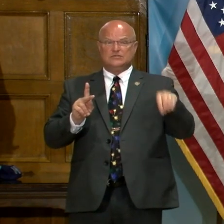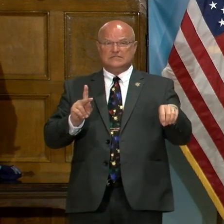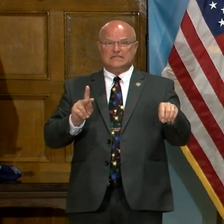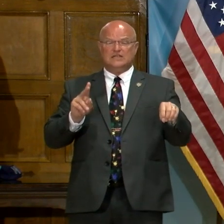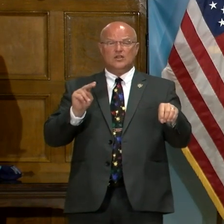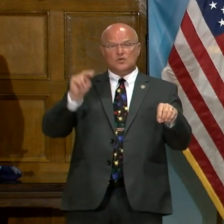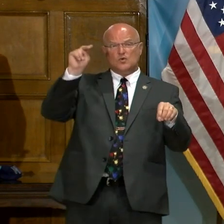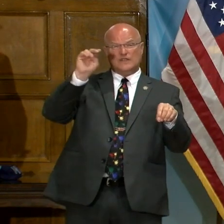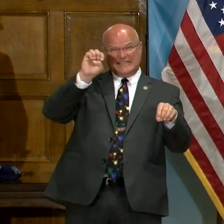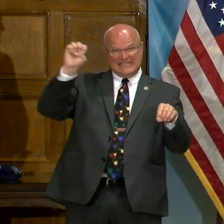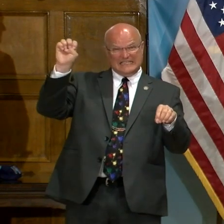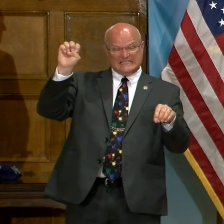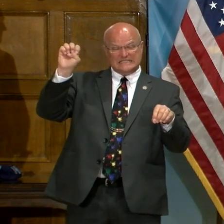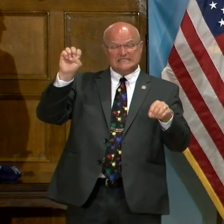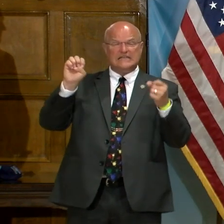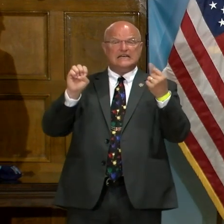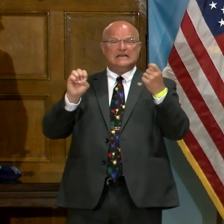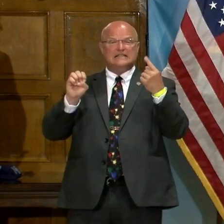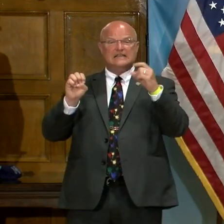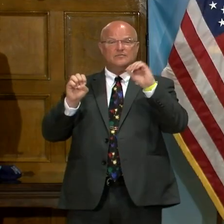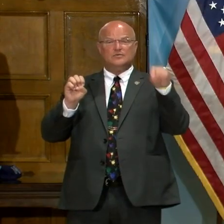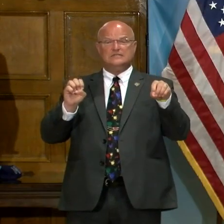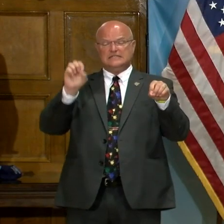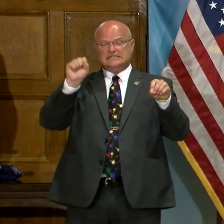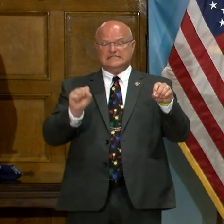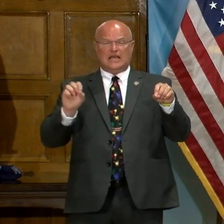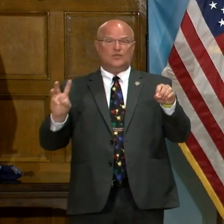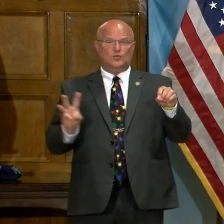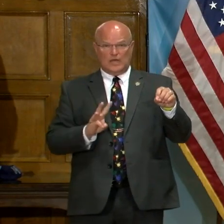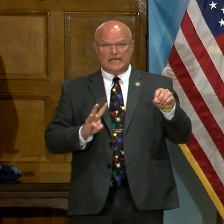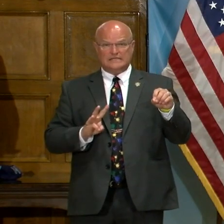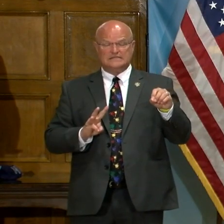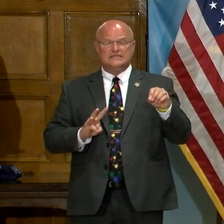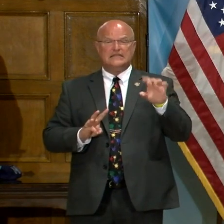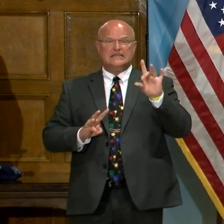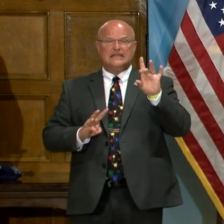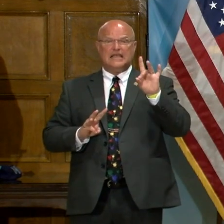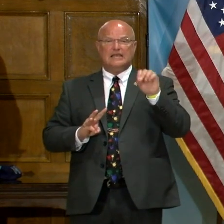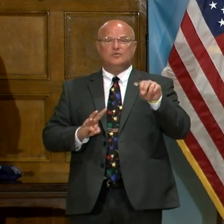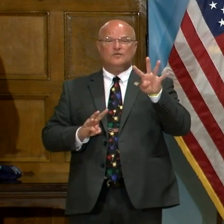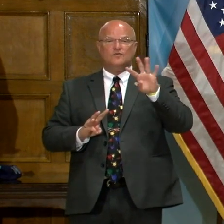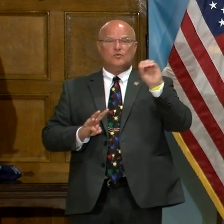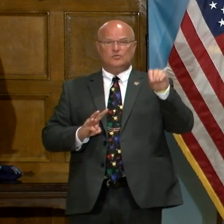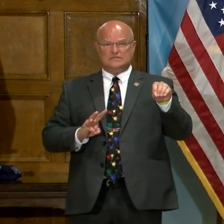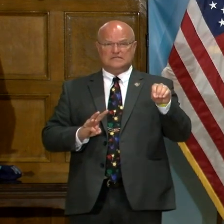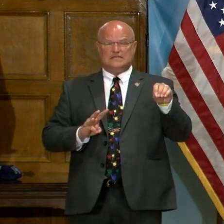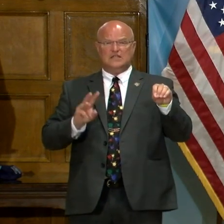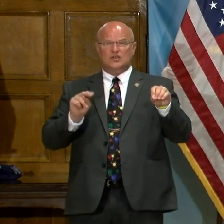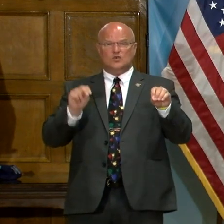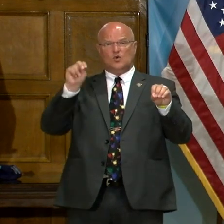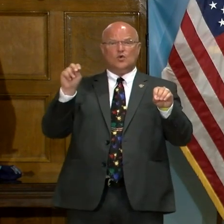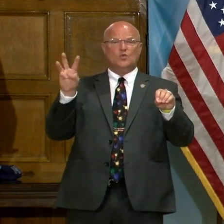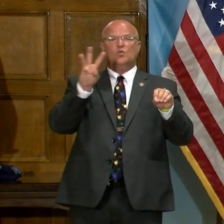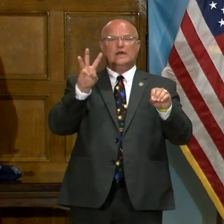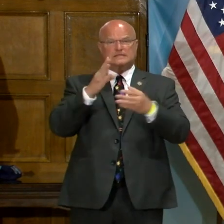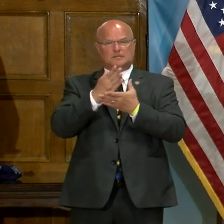have been in northeast, 11% in southwest, and 8.4% have been in the northwest part of the